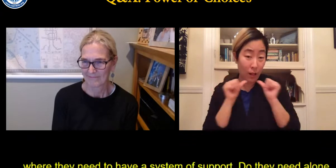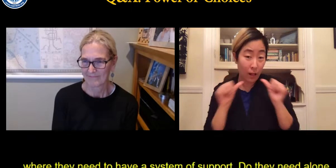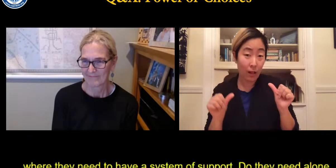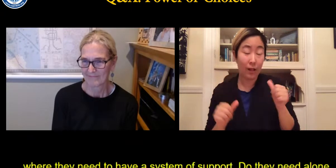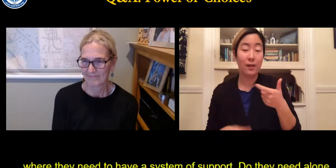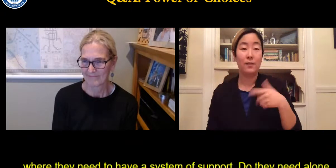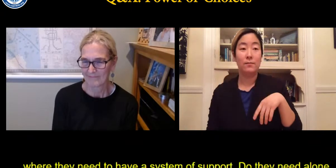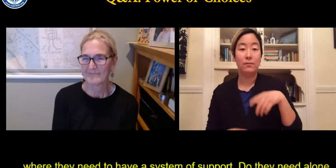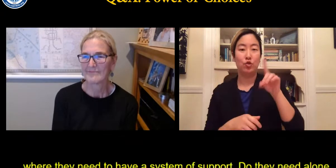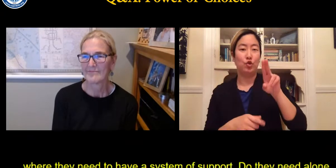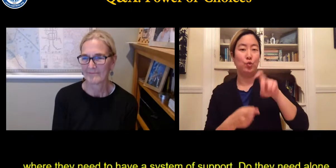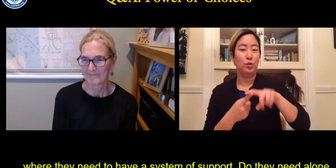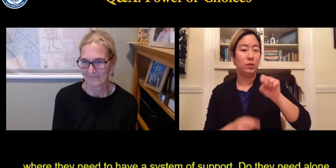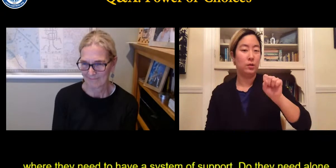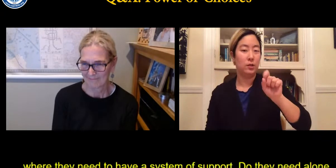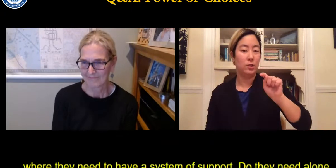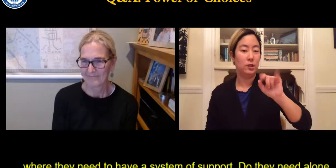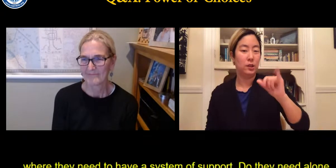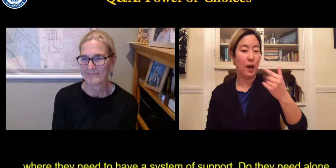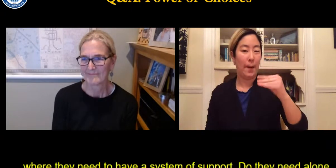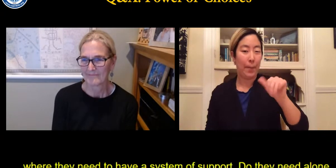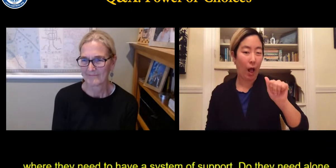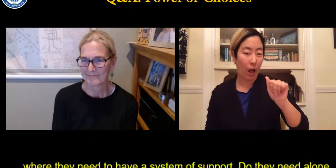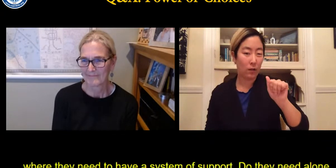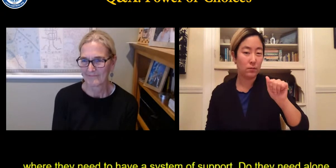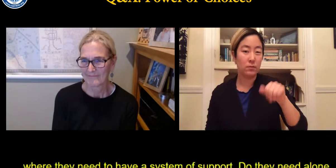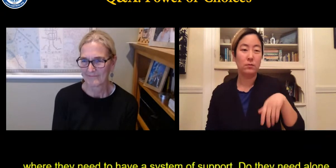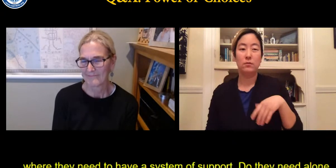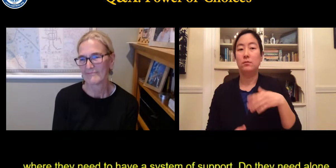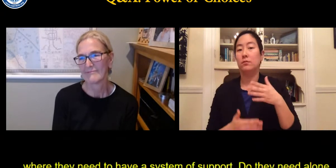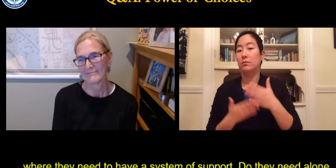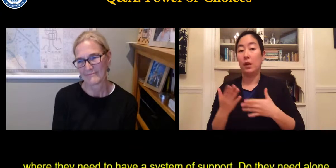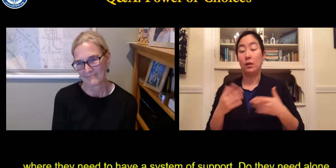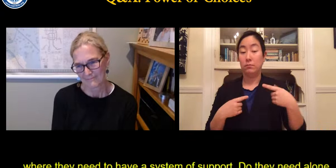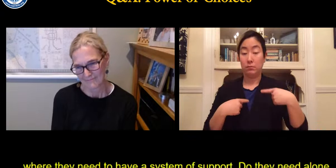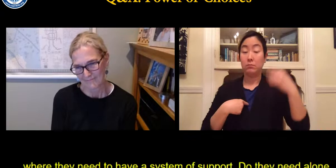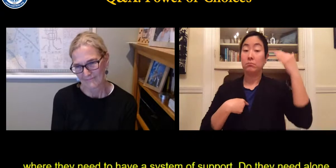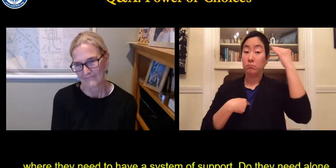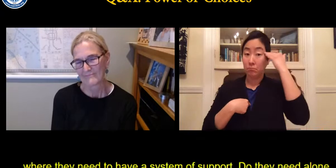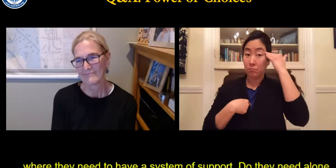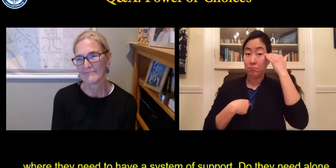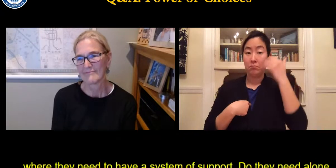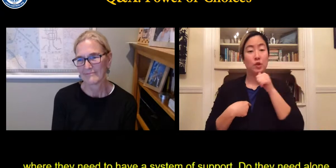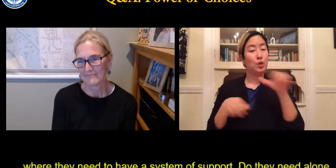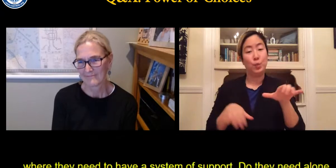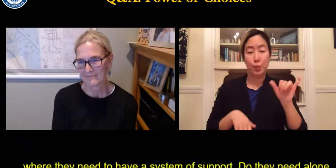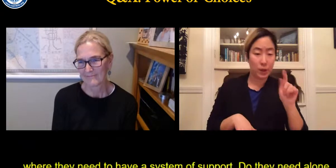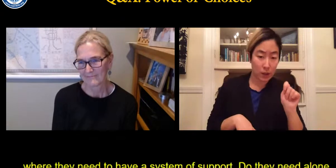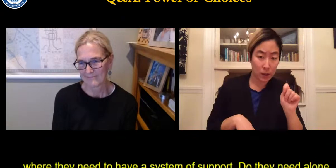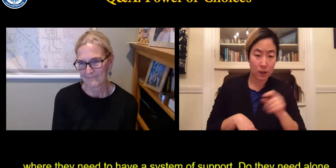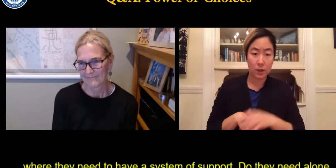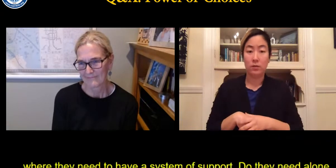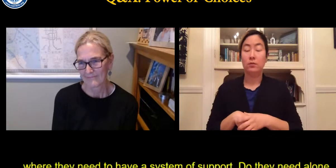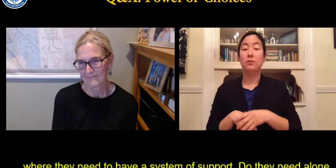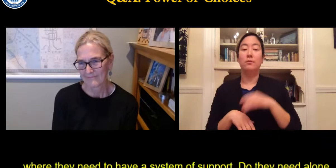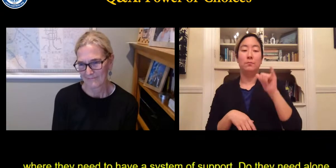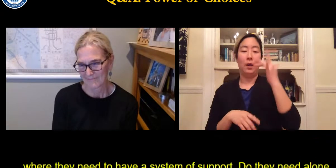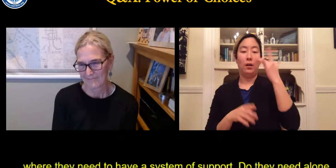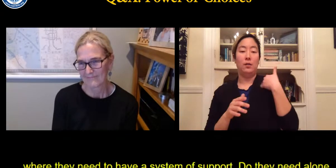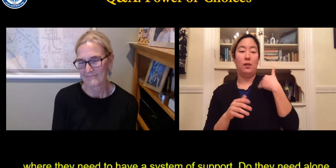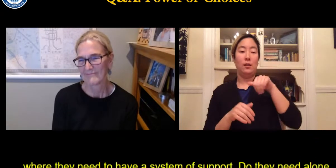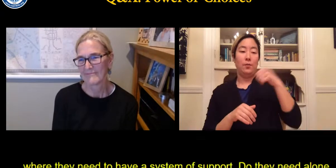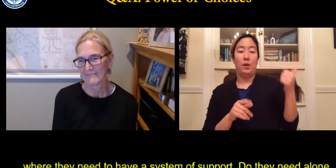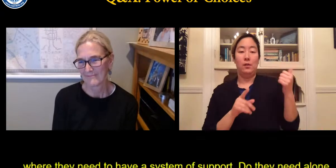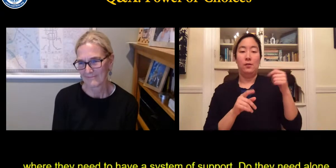expand to your friends or family, and then expand beyond that. Some people operate in denial. They deny that there are issues, mental